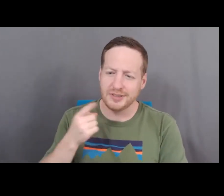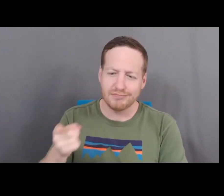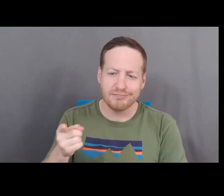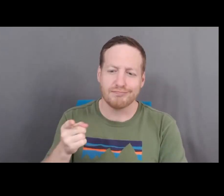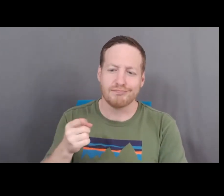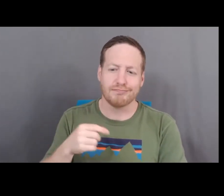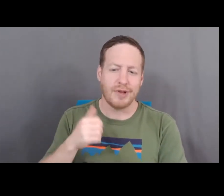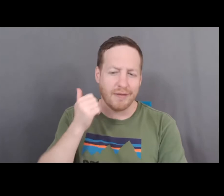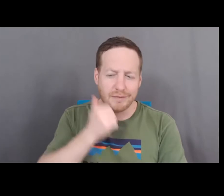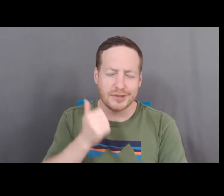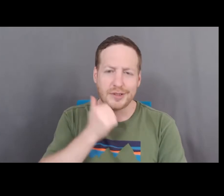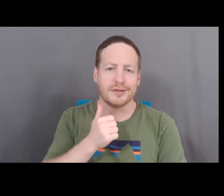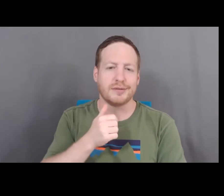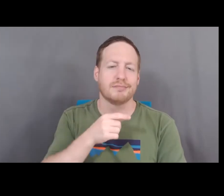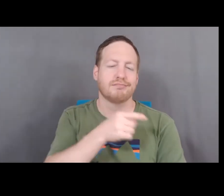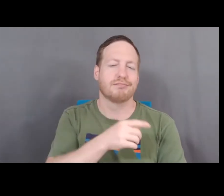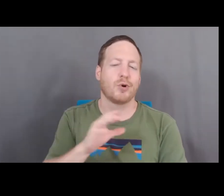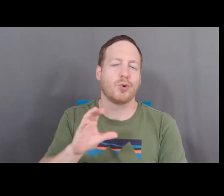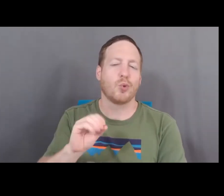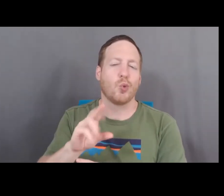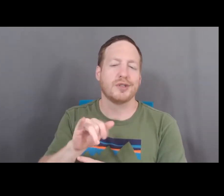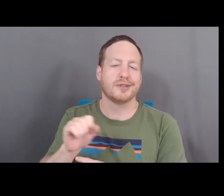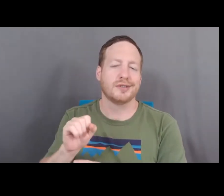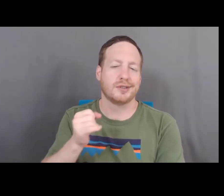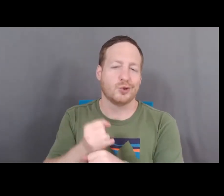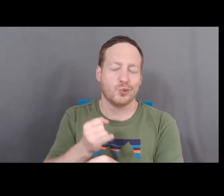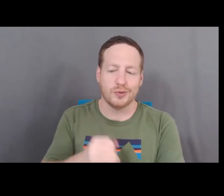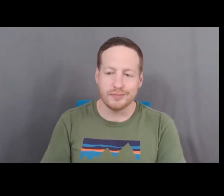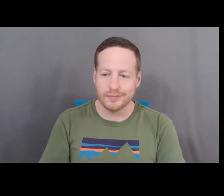We miss him at Corliss every day."